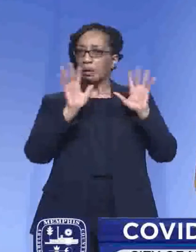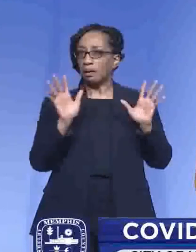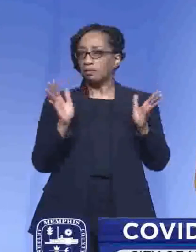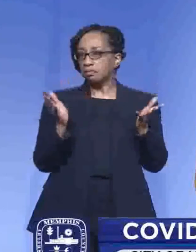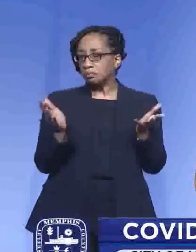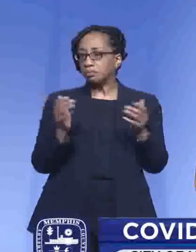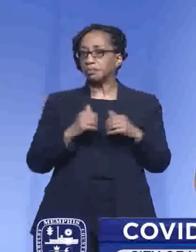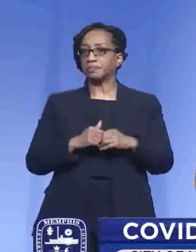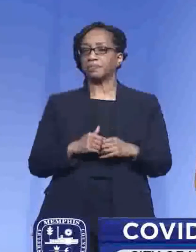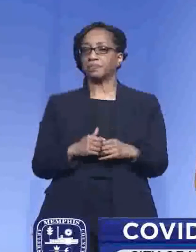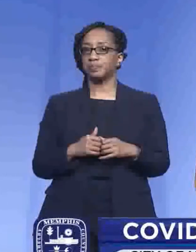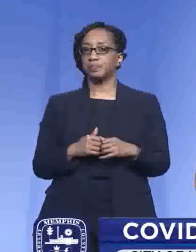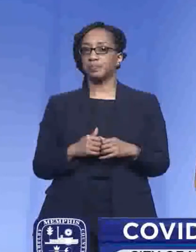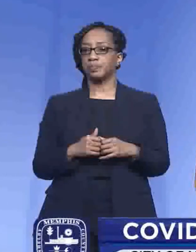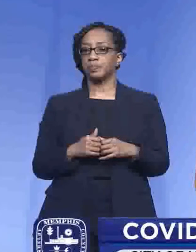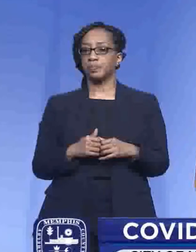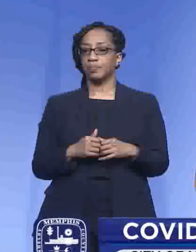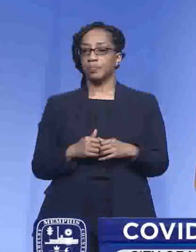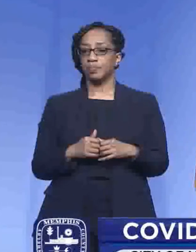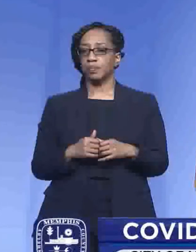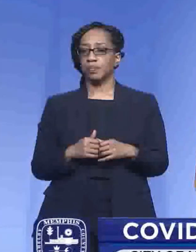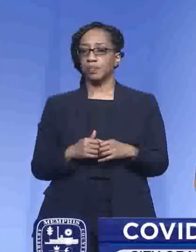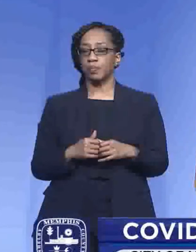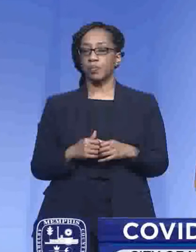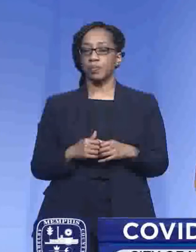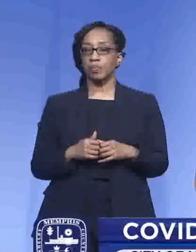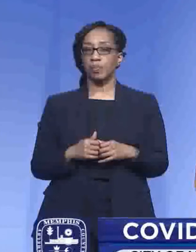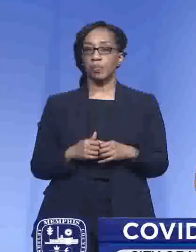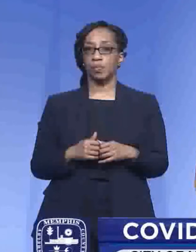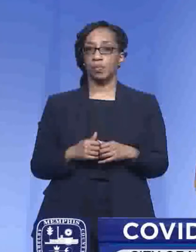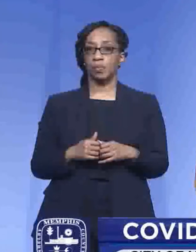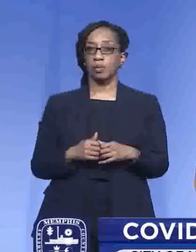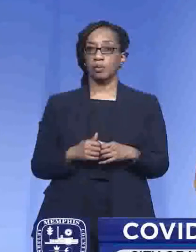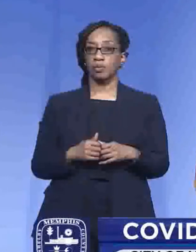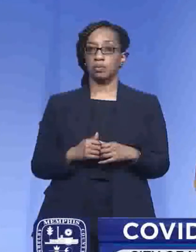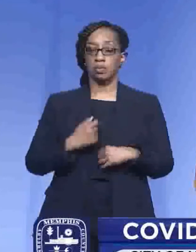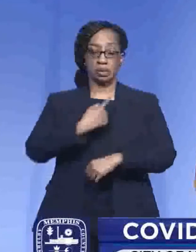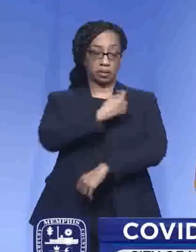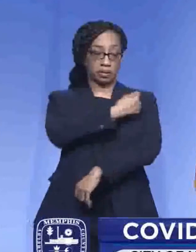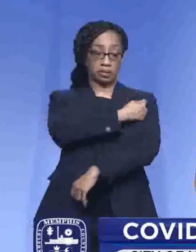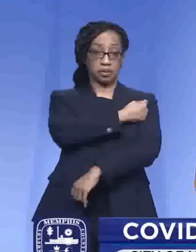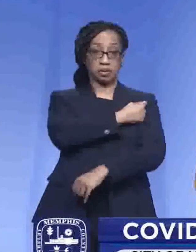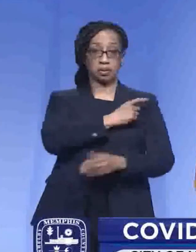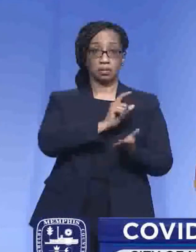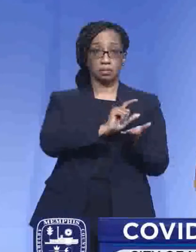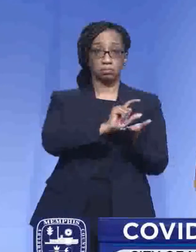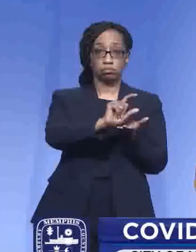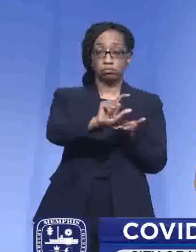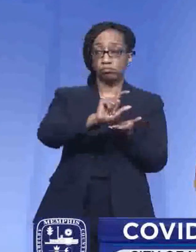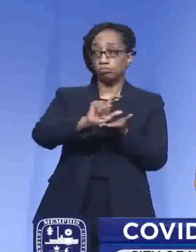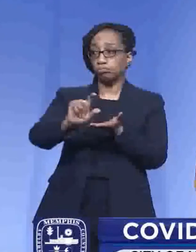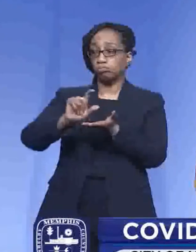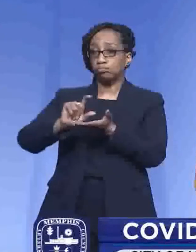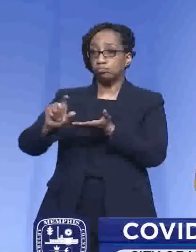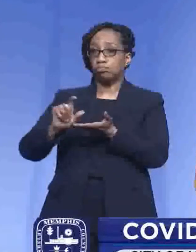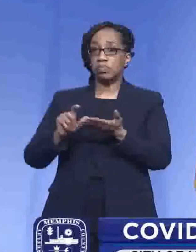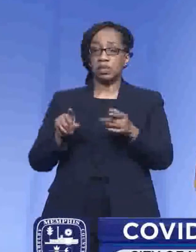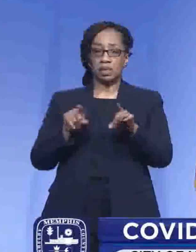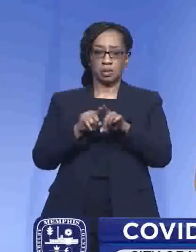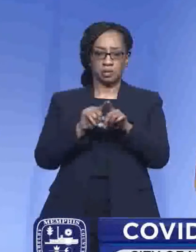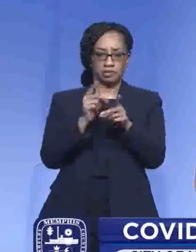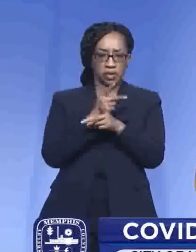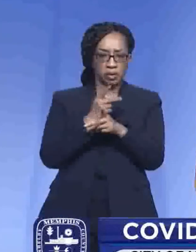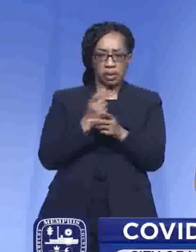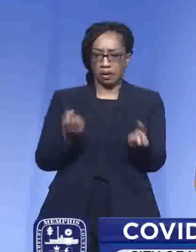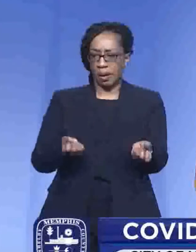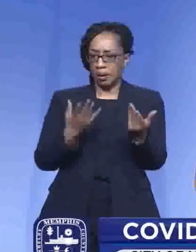about the proportioning out of the vaccines and turning it into the state and kind of that